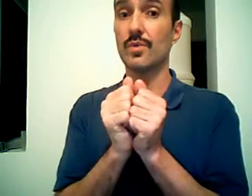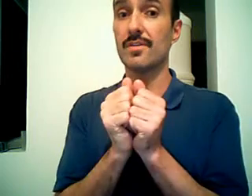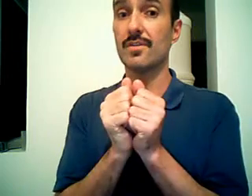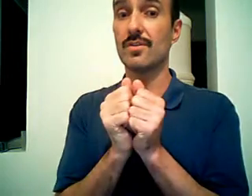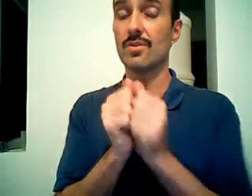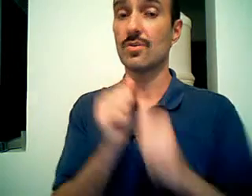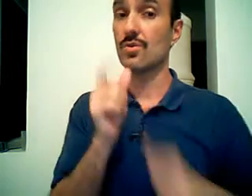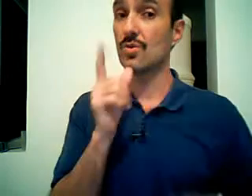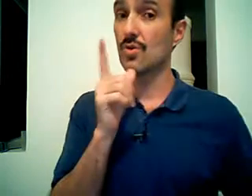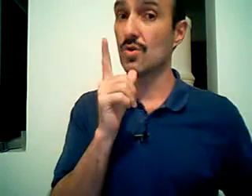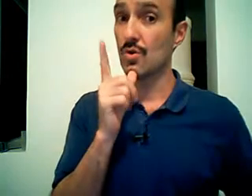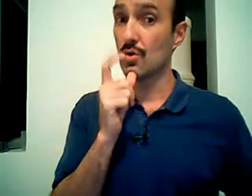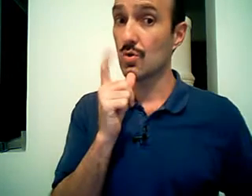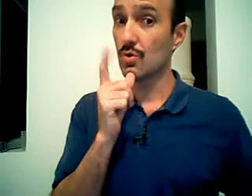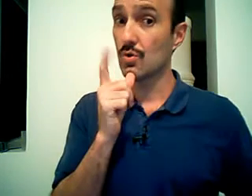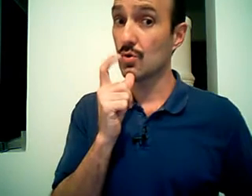with who? You